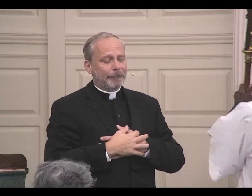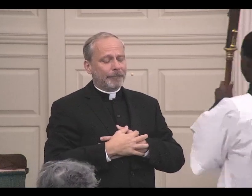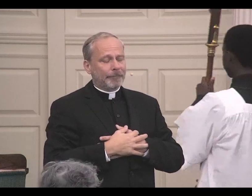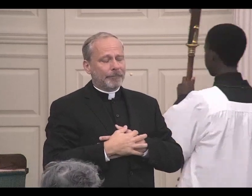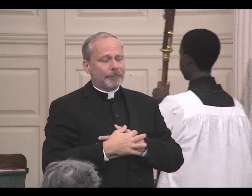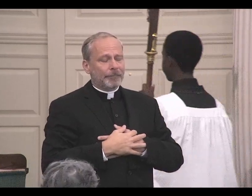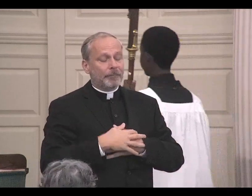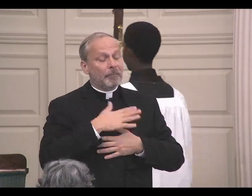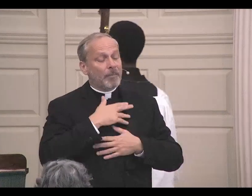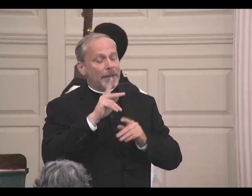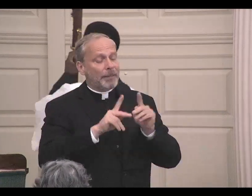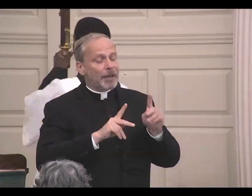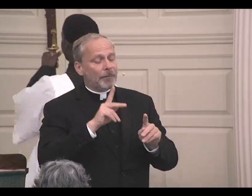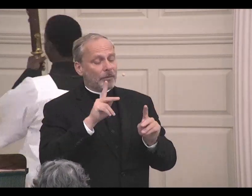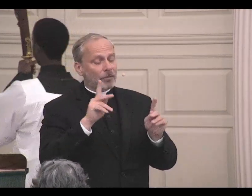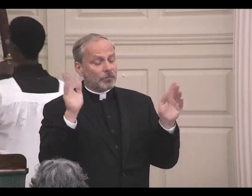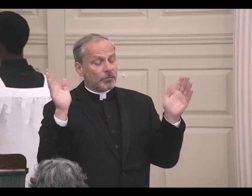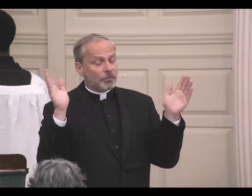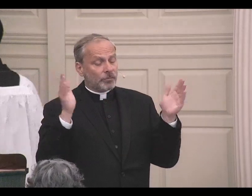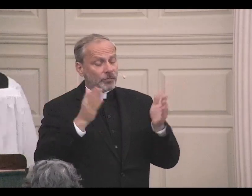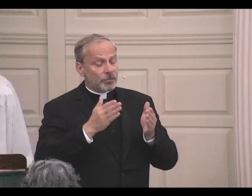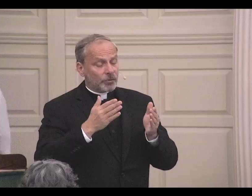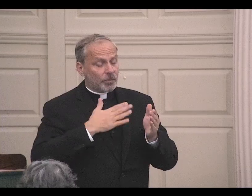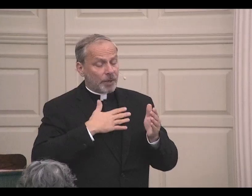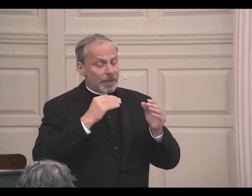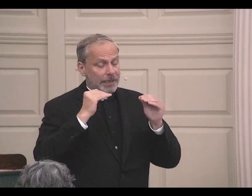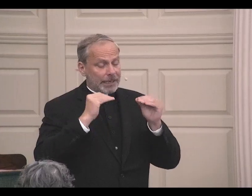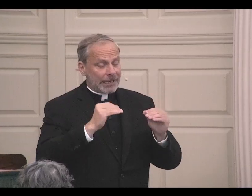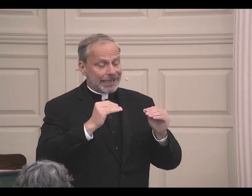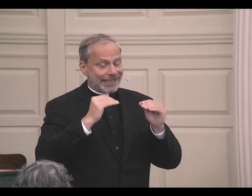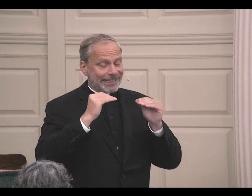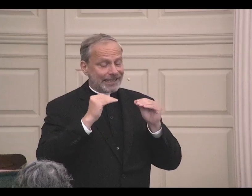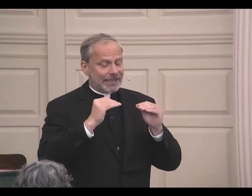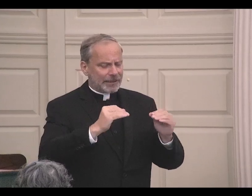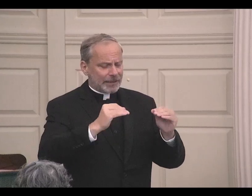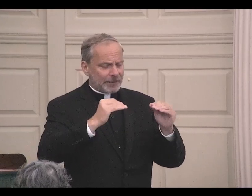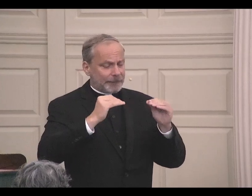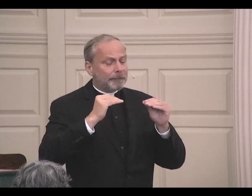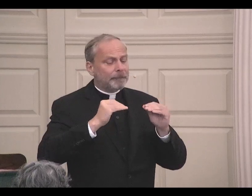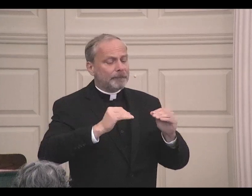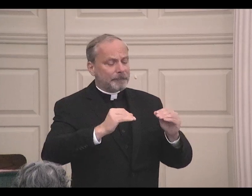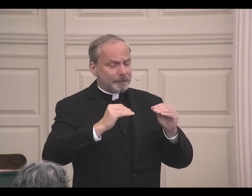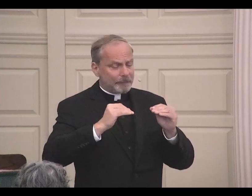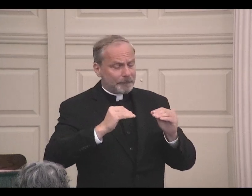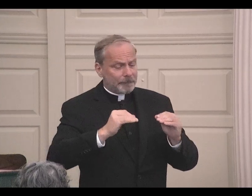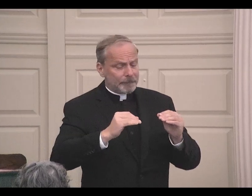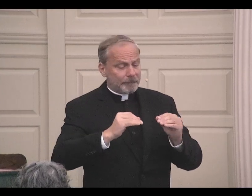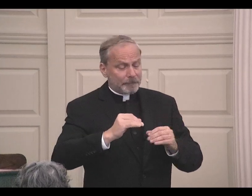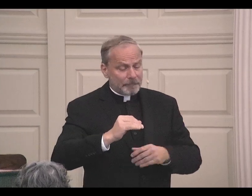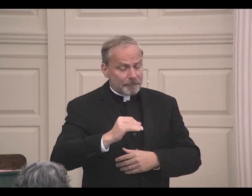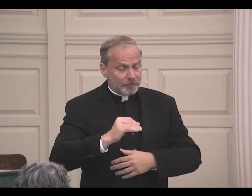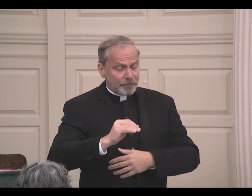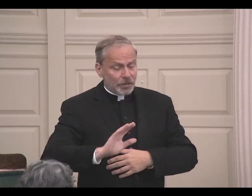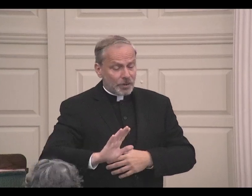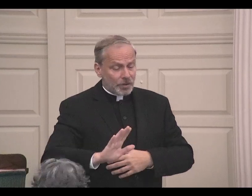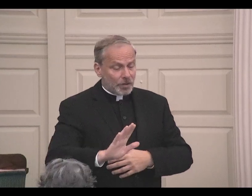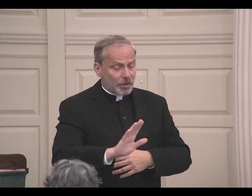my people to my teaching. Incline your ear to the words of